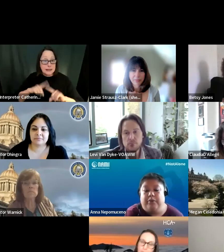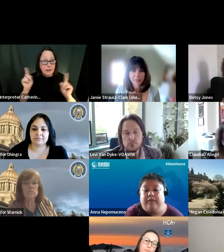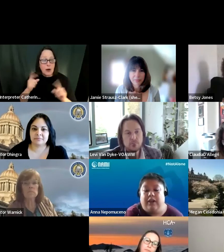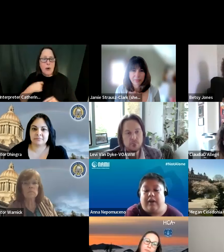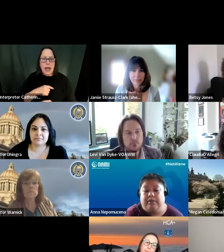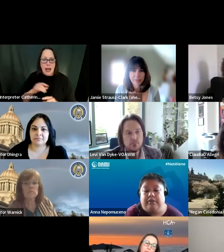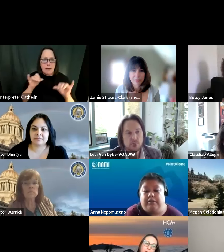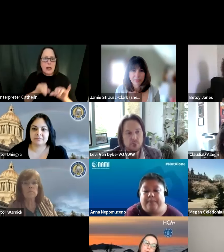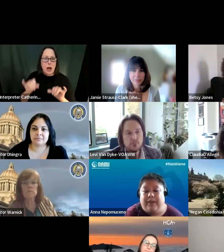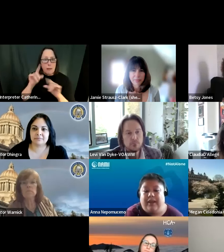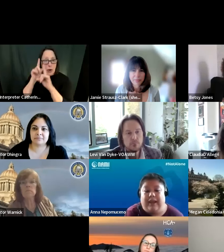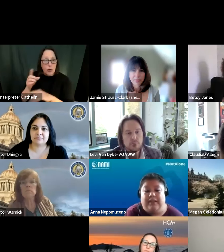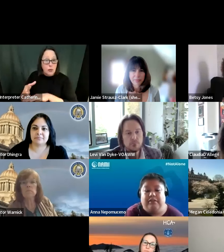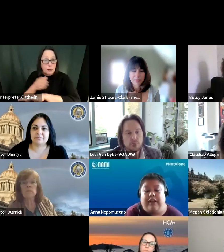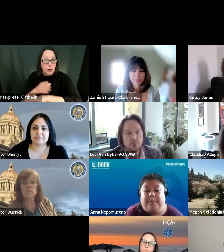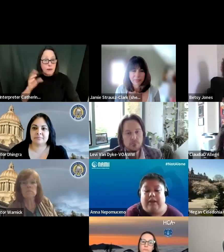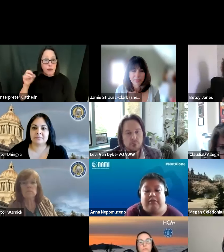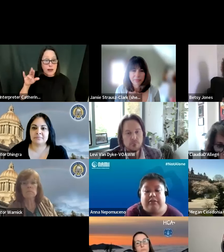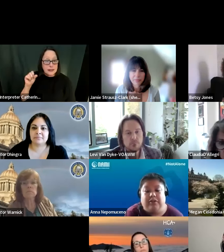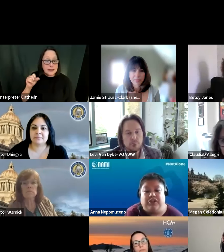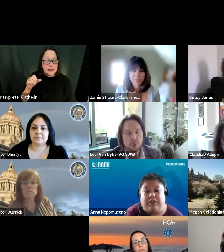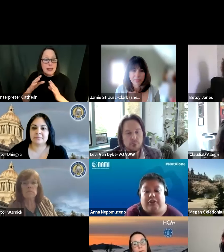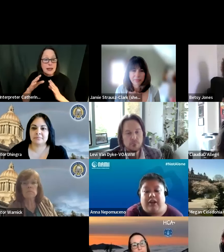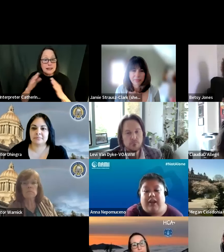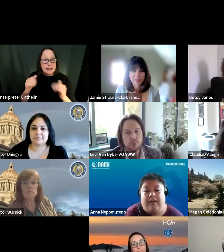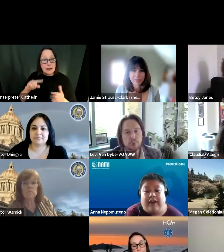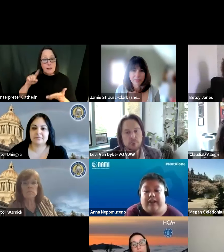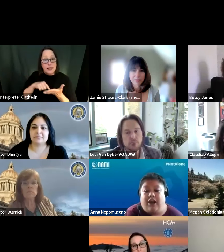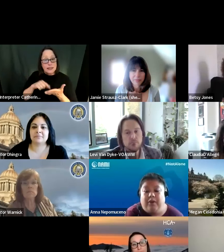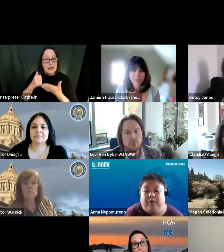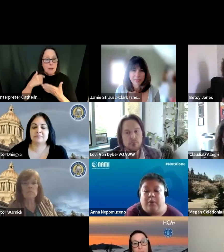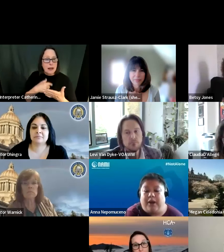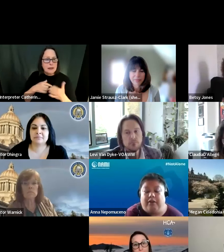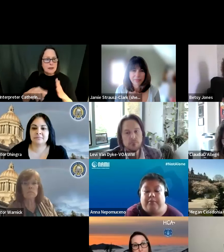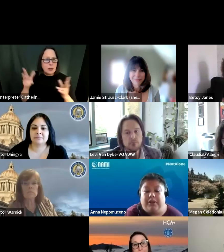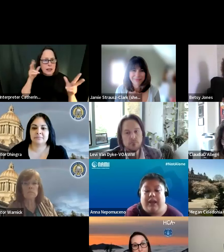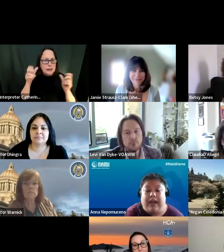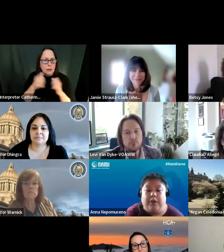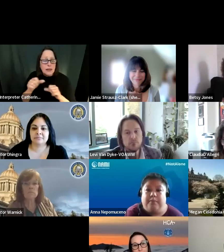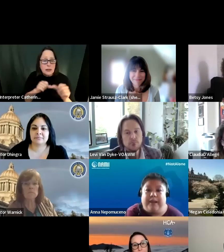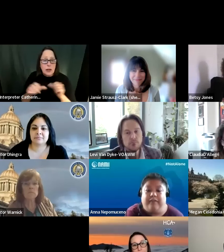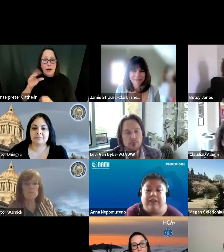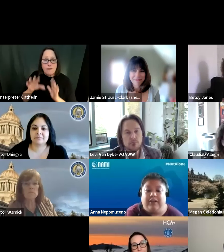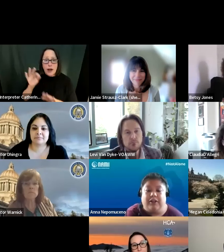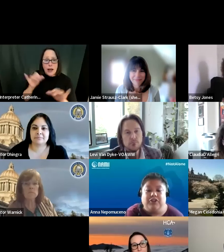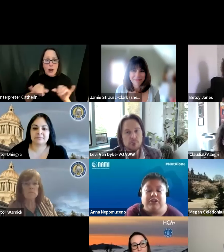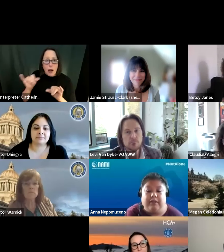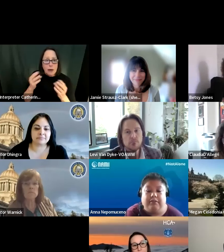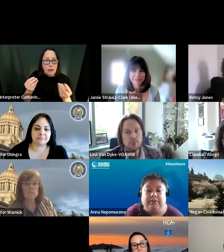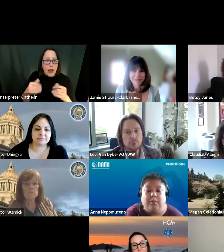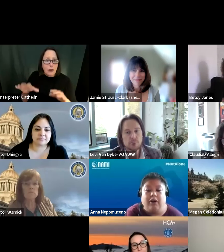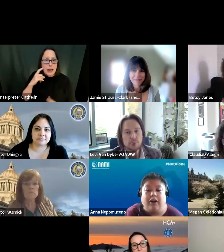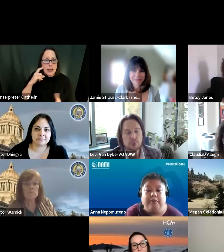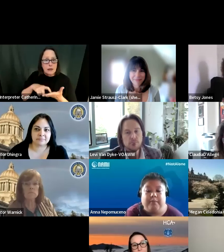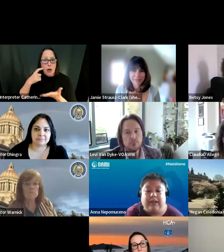of improving the crisis system. And this is helping us listen to each other, find common ground where possible, and respectfully acknowledge the